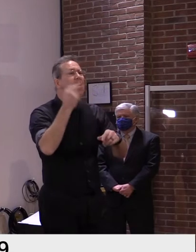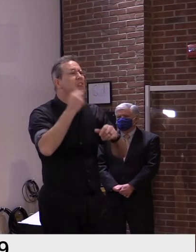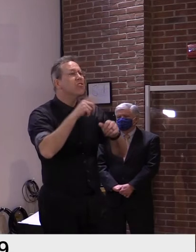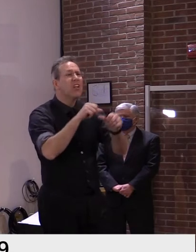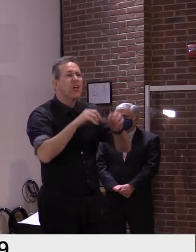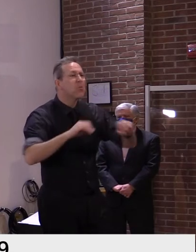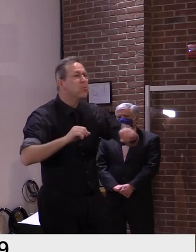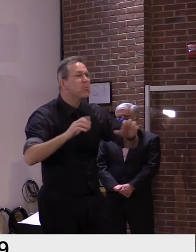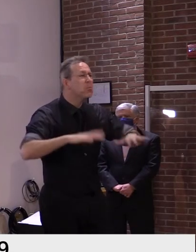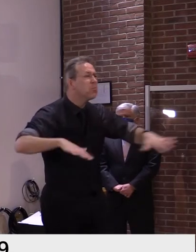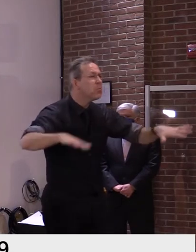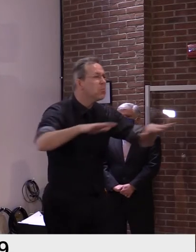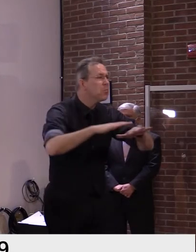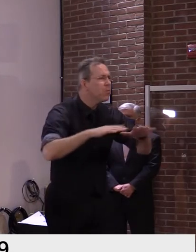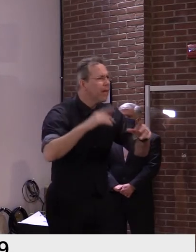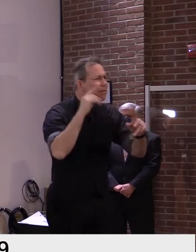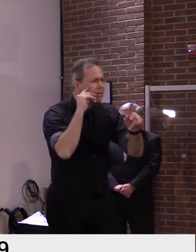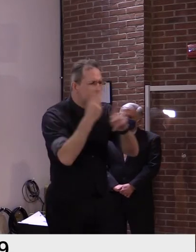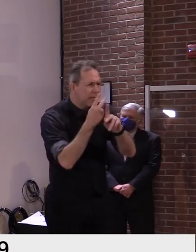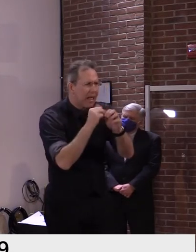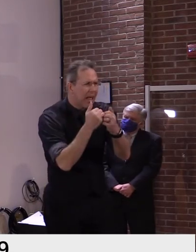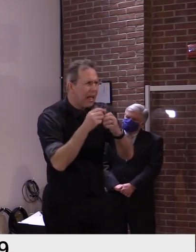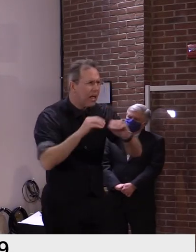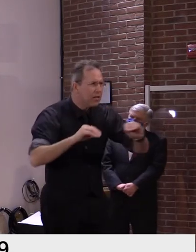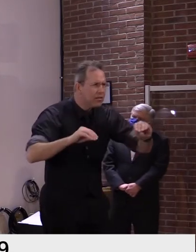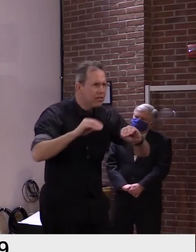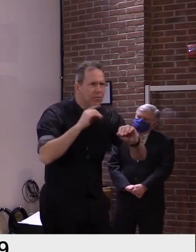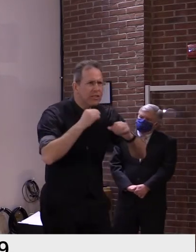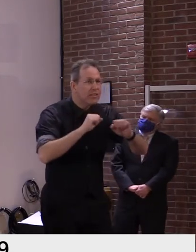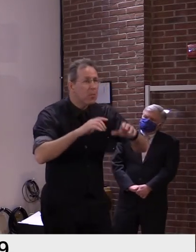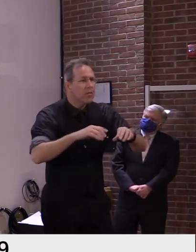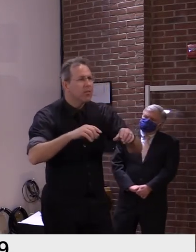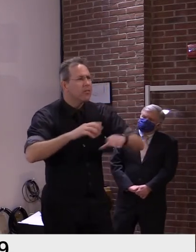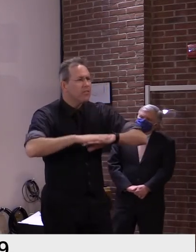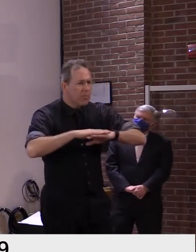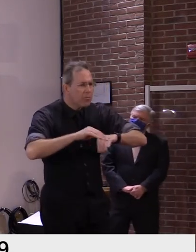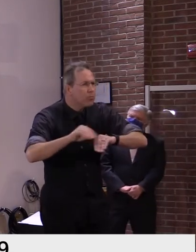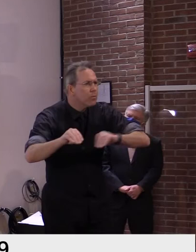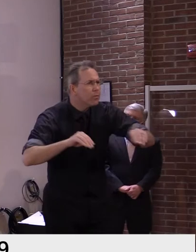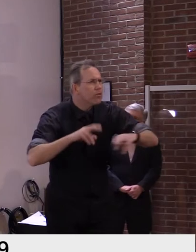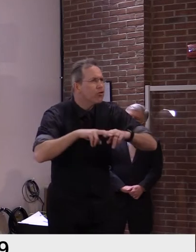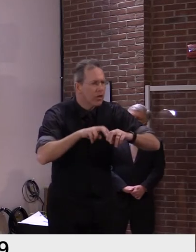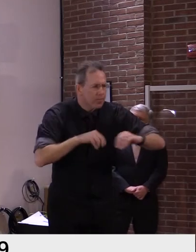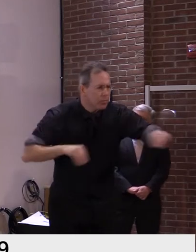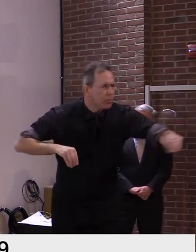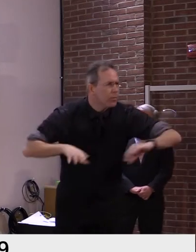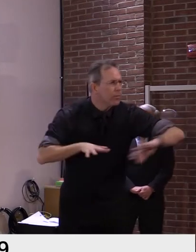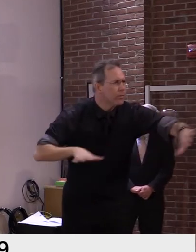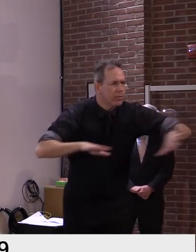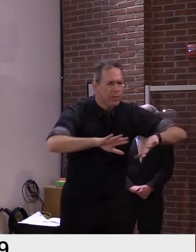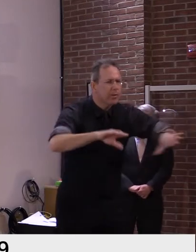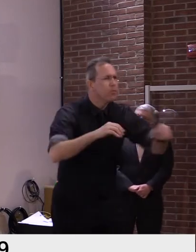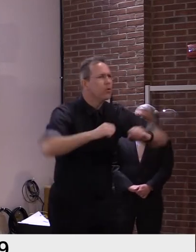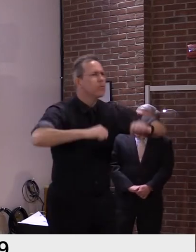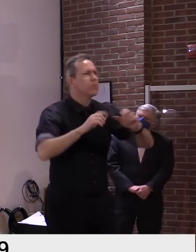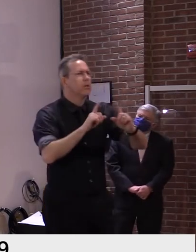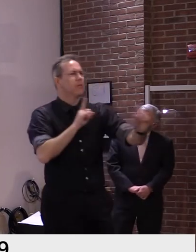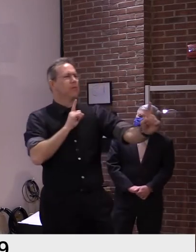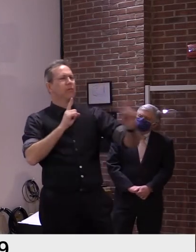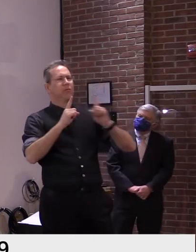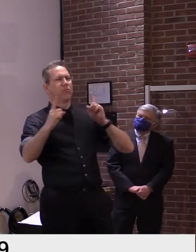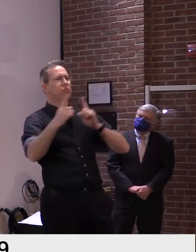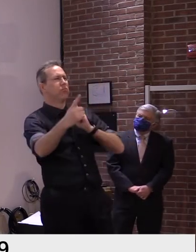creative. Move furniture around. Try to do everything you can to maintain that 6-foot distance. If that can't be